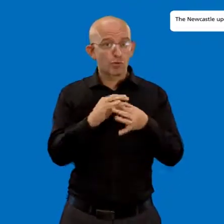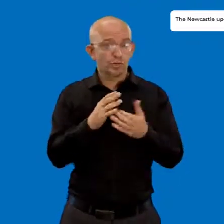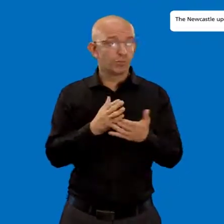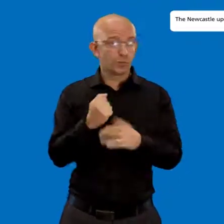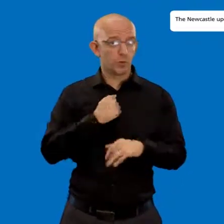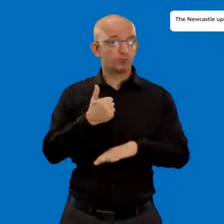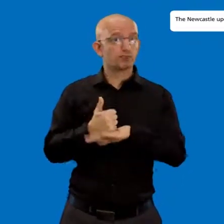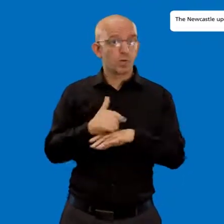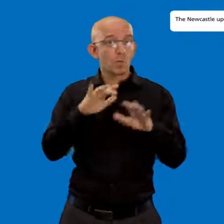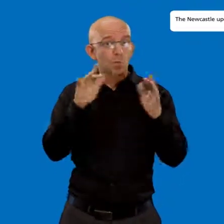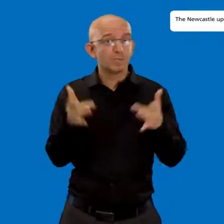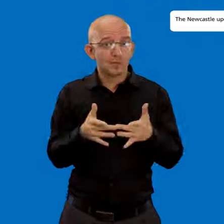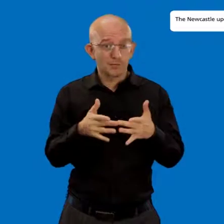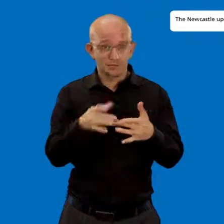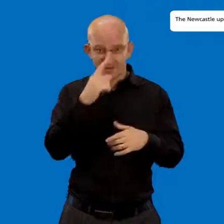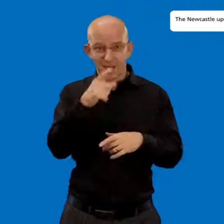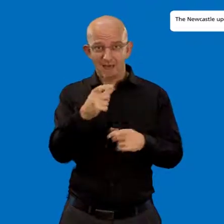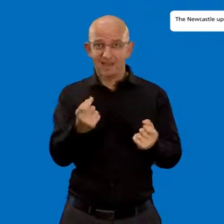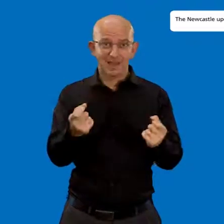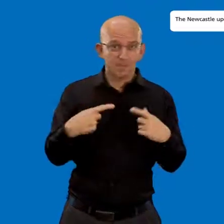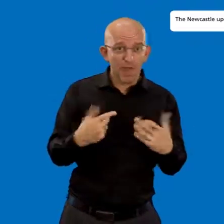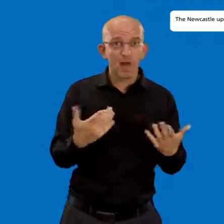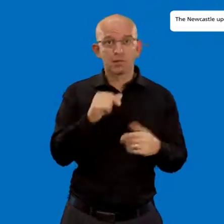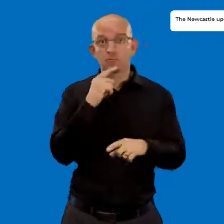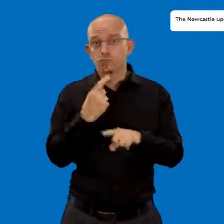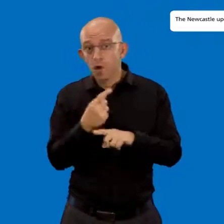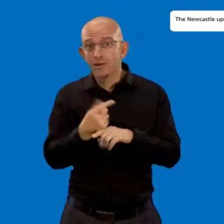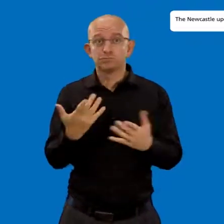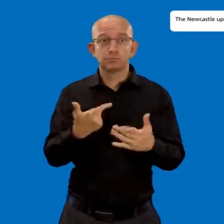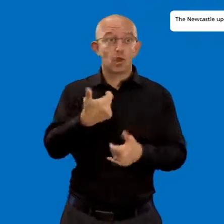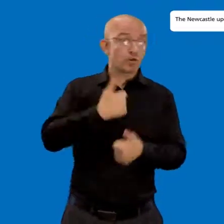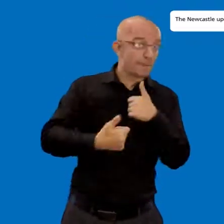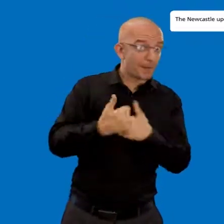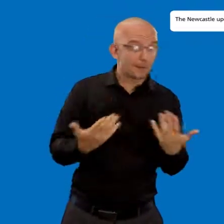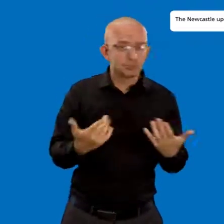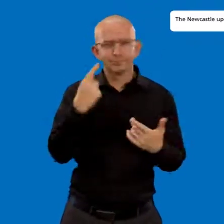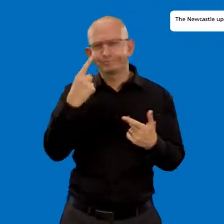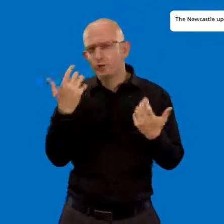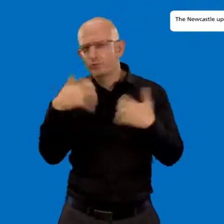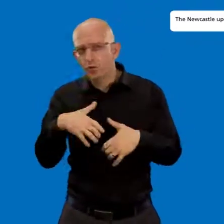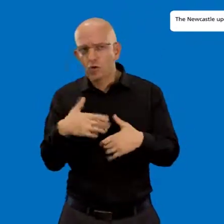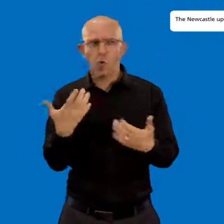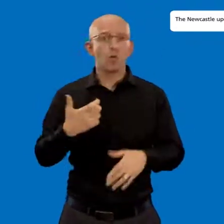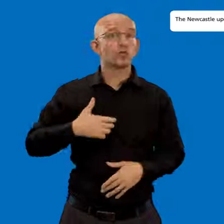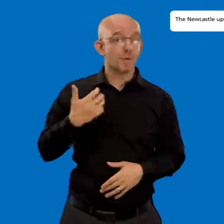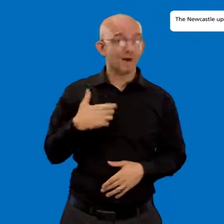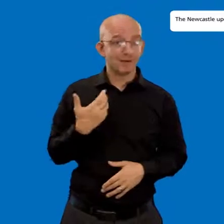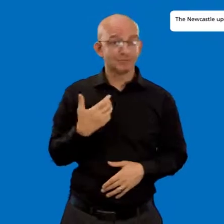can contact us via the Trust's webpage, where you can email any comments, compliments, concerns